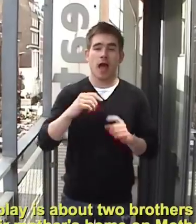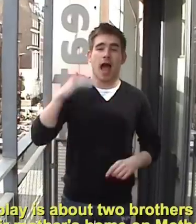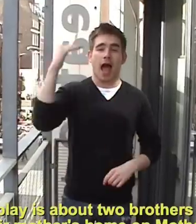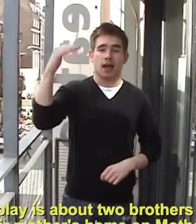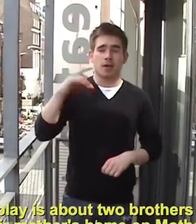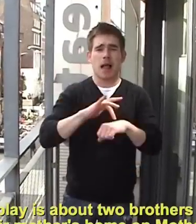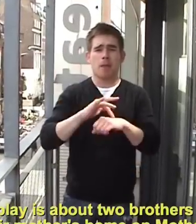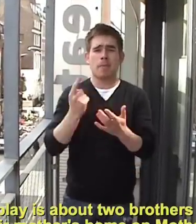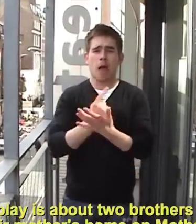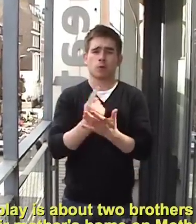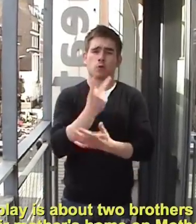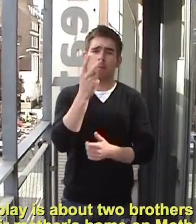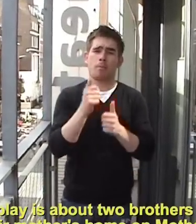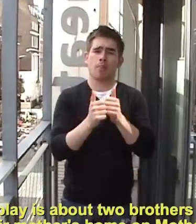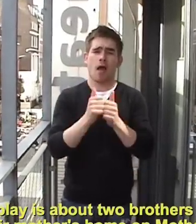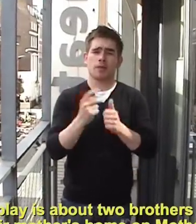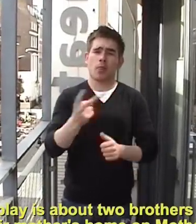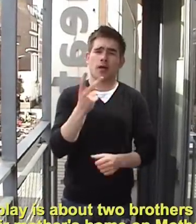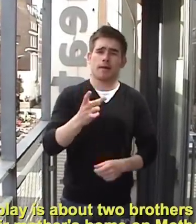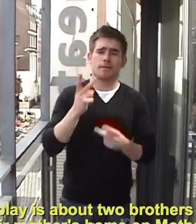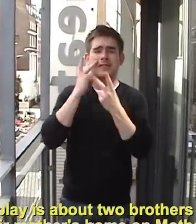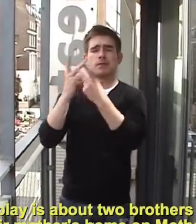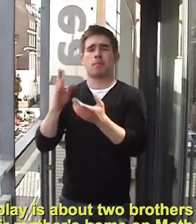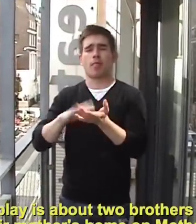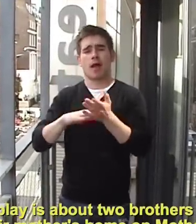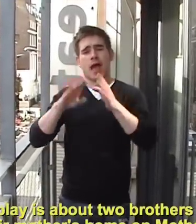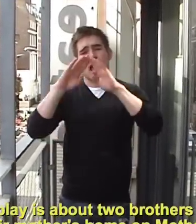The play is about two brothers who visit their mother's home on Mother's Day.